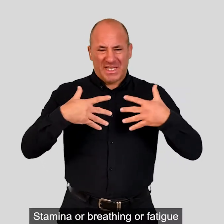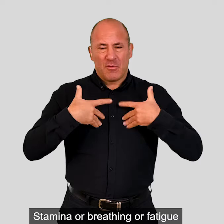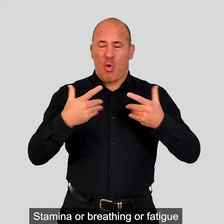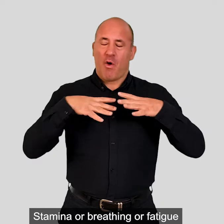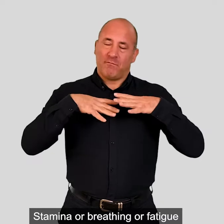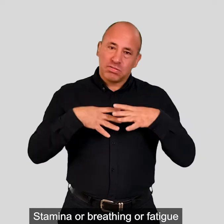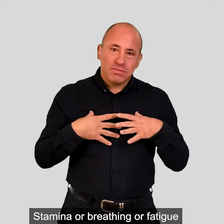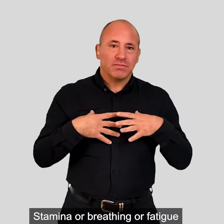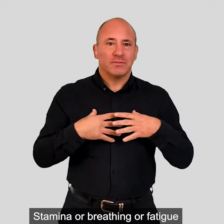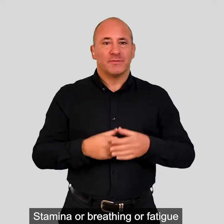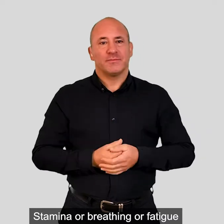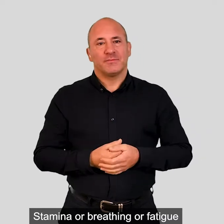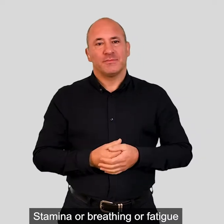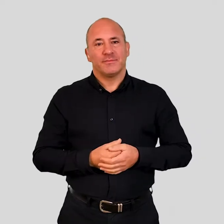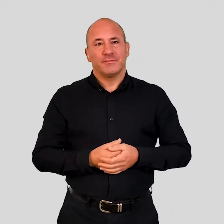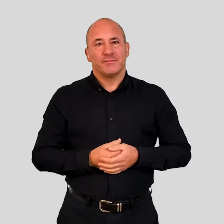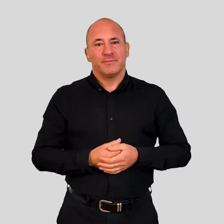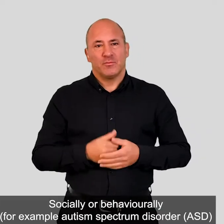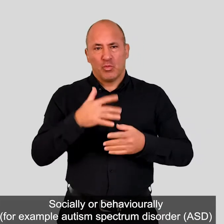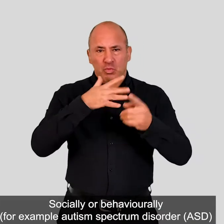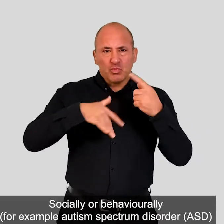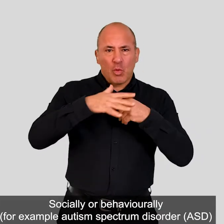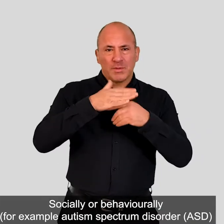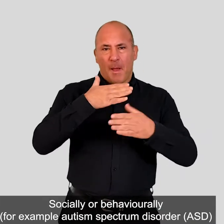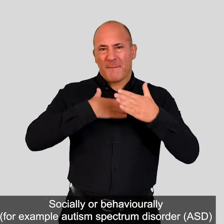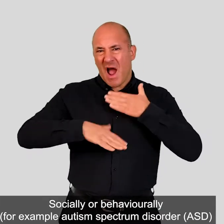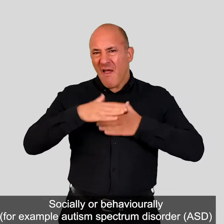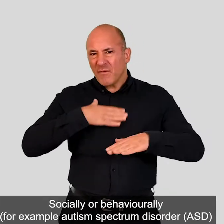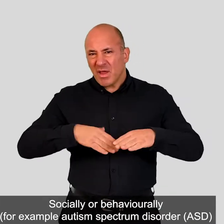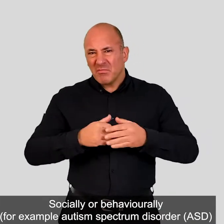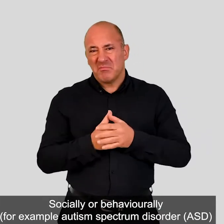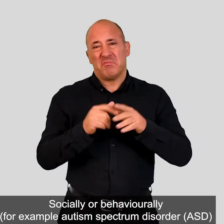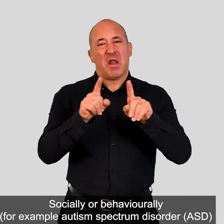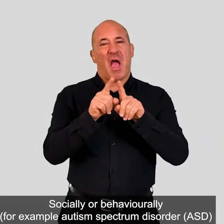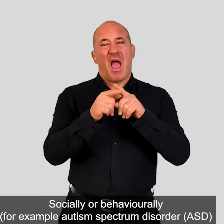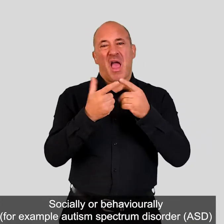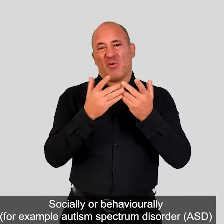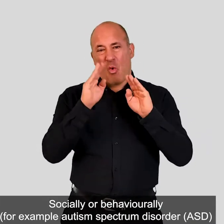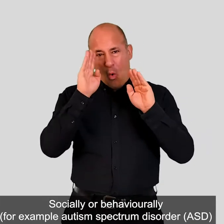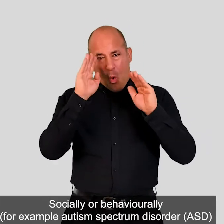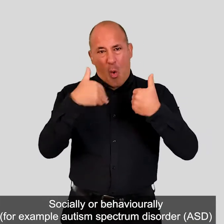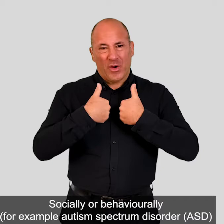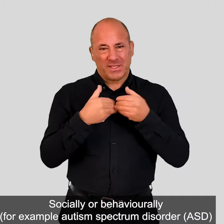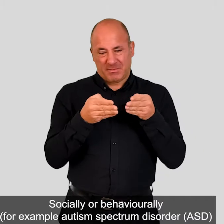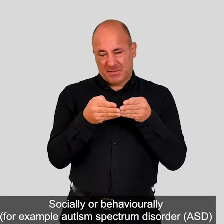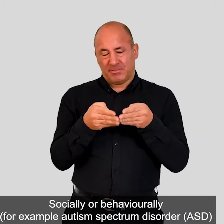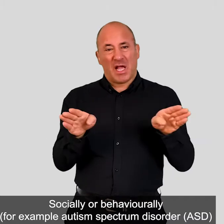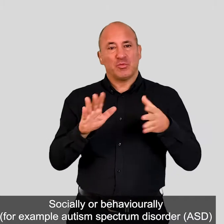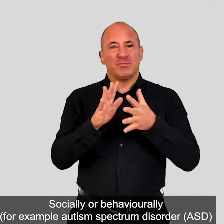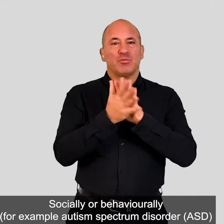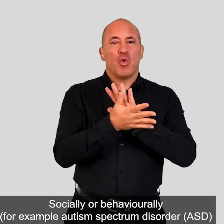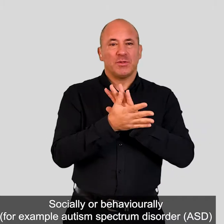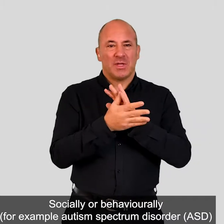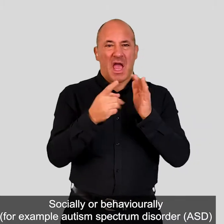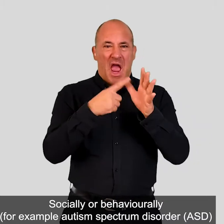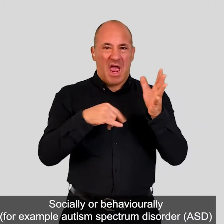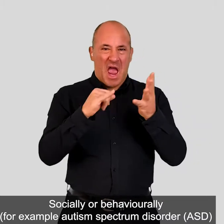or fatigue. Socially or behaviourally, for example, autism spectrum disorder,